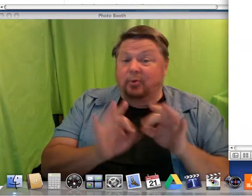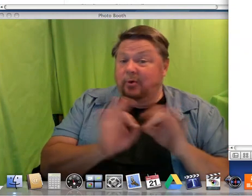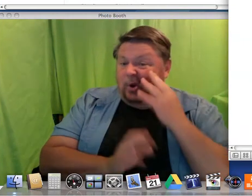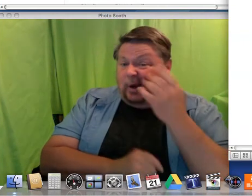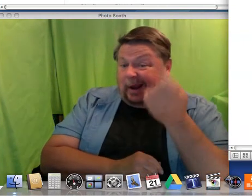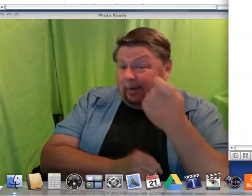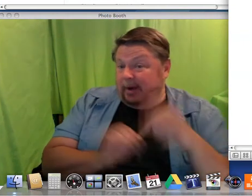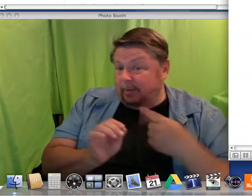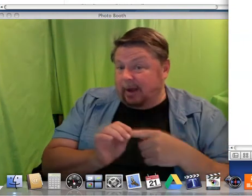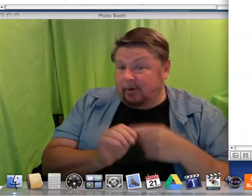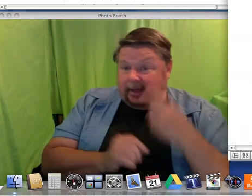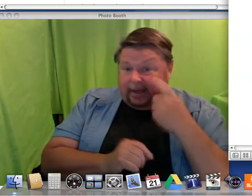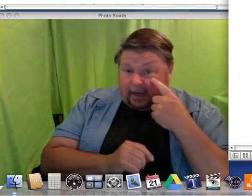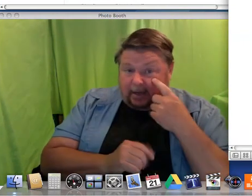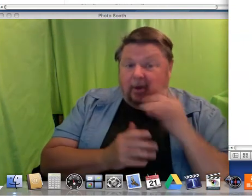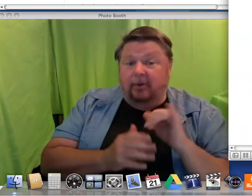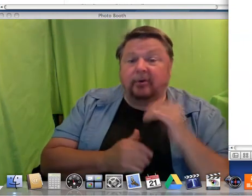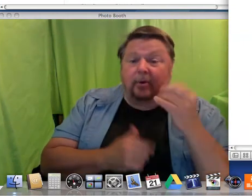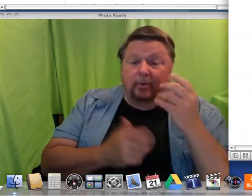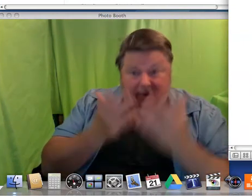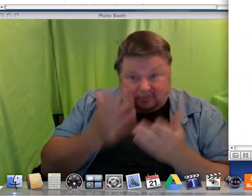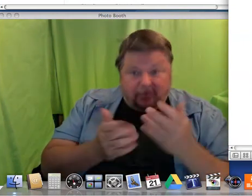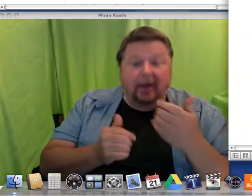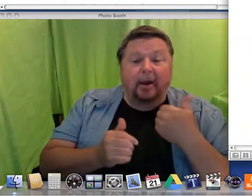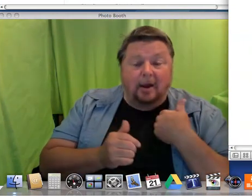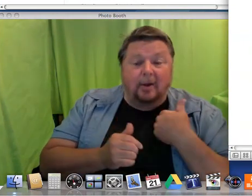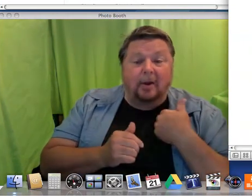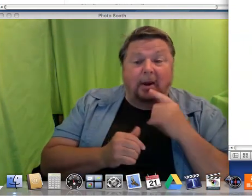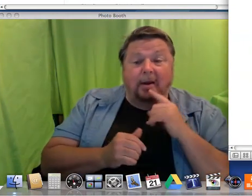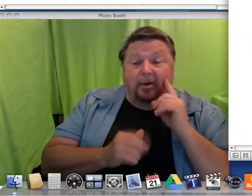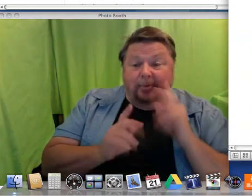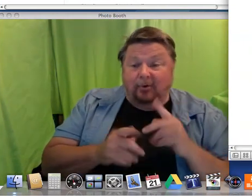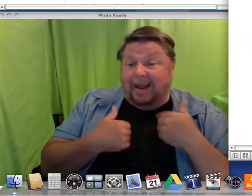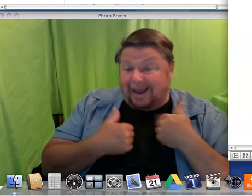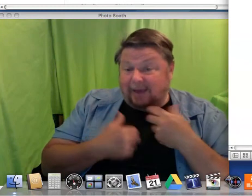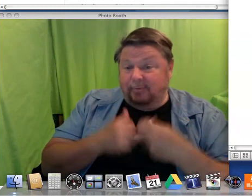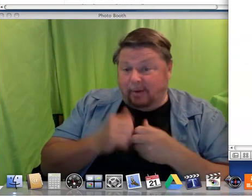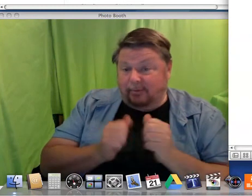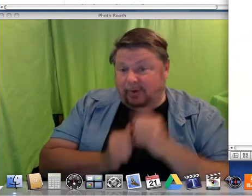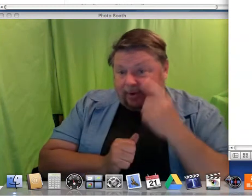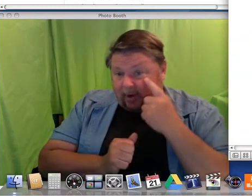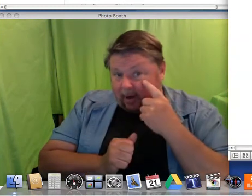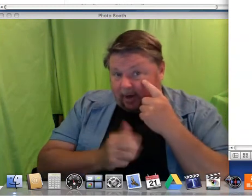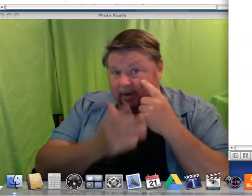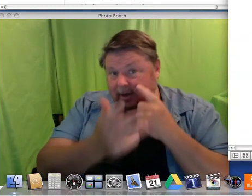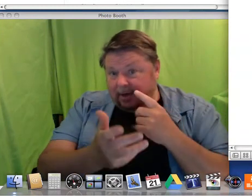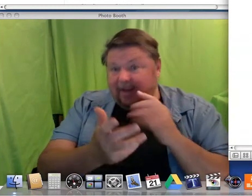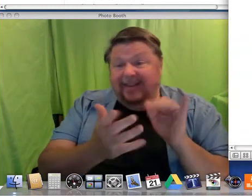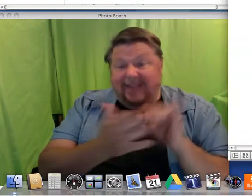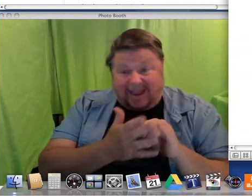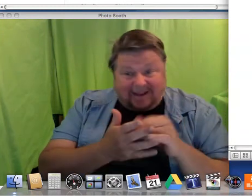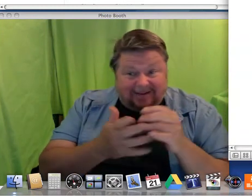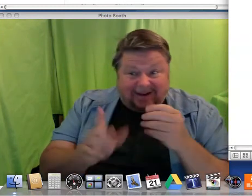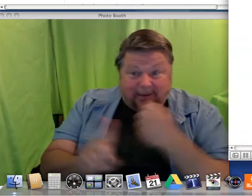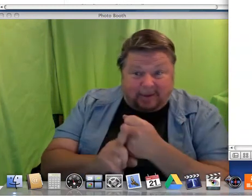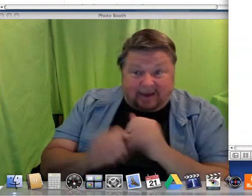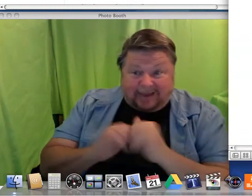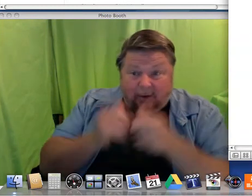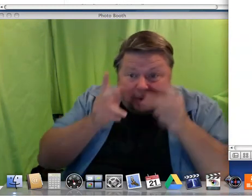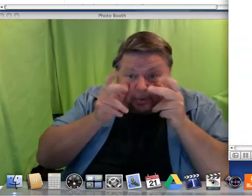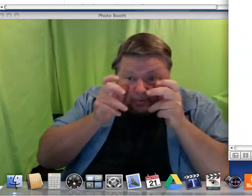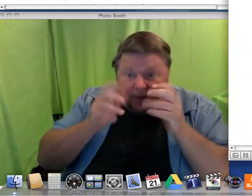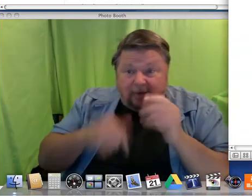it's worth knowing a little bit about the eye. Also, if a deaf person has problems with their eye, that